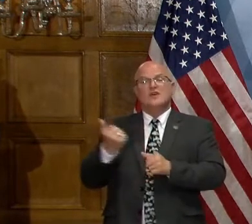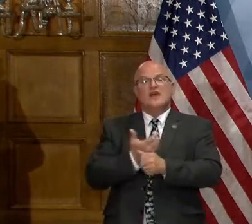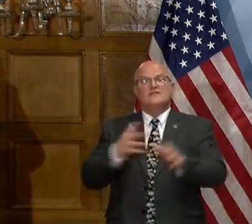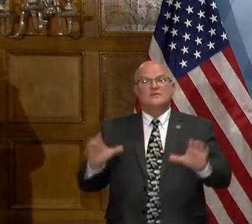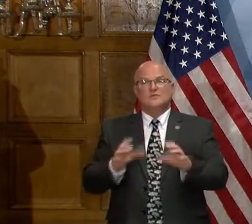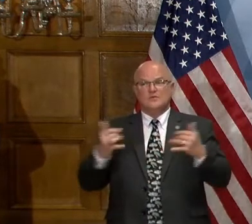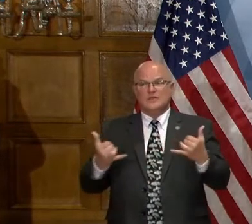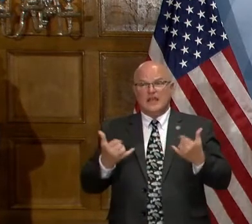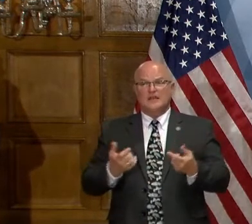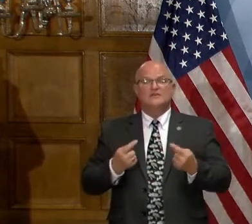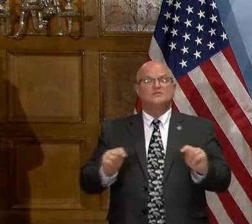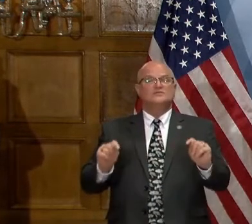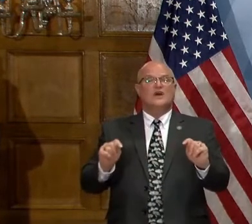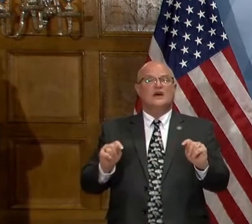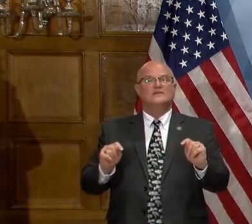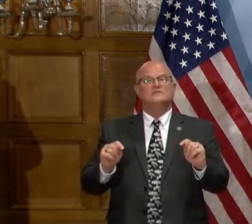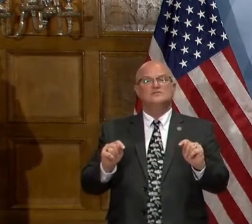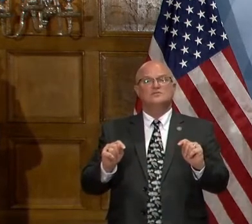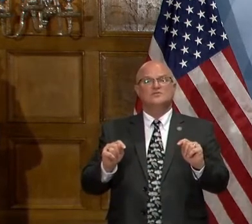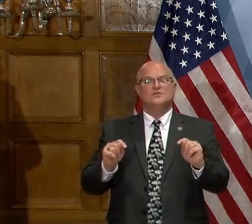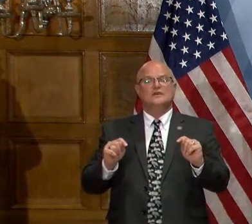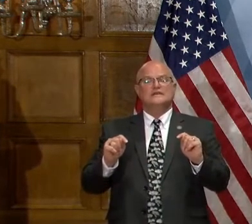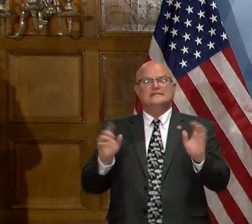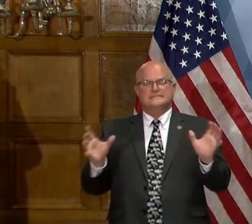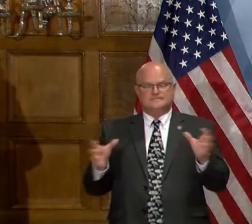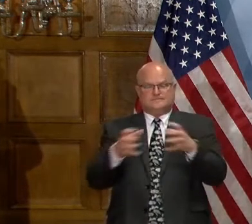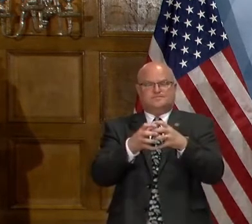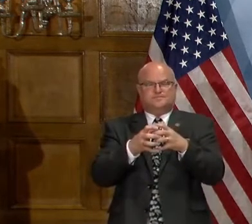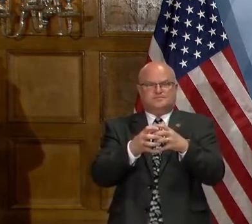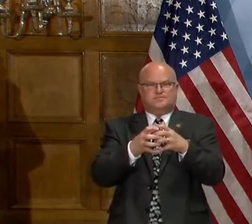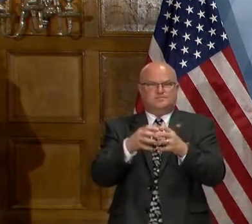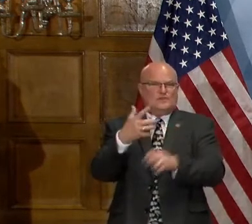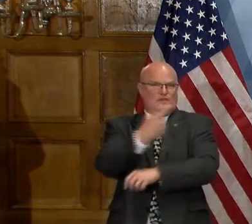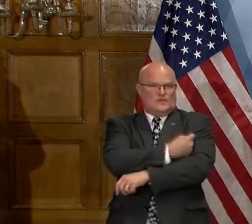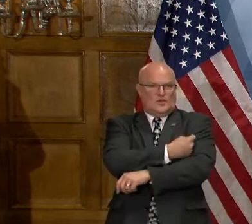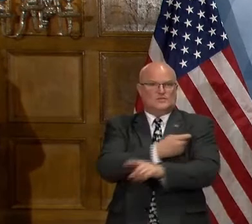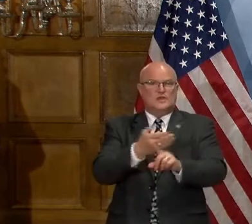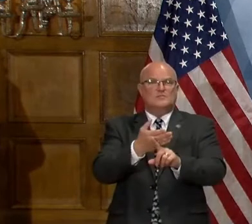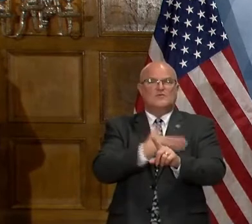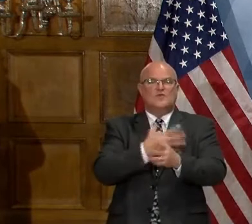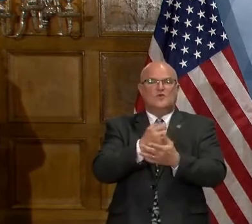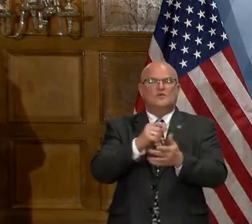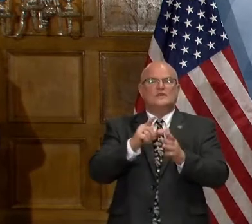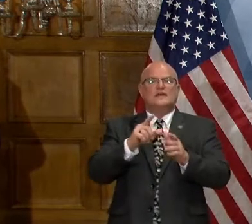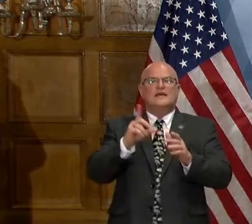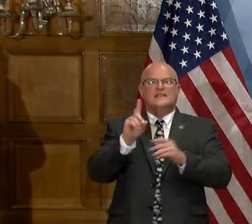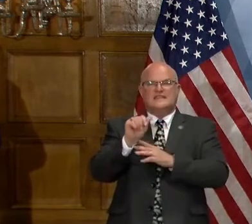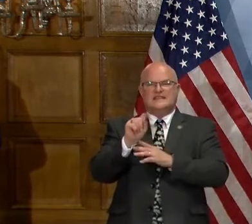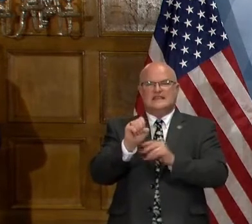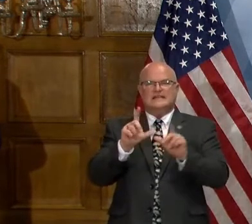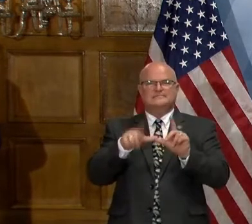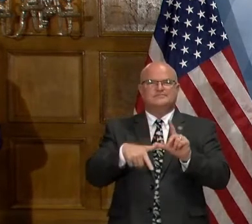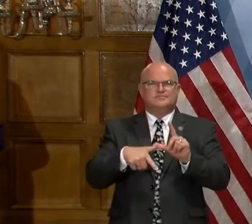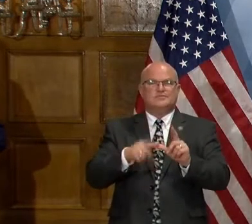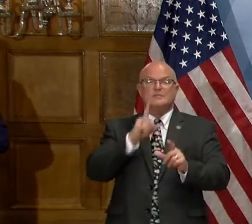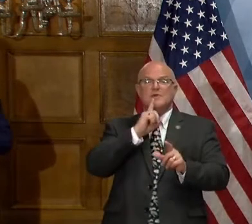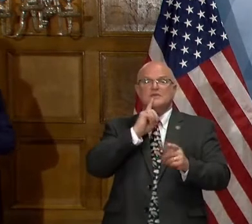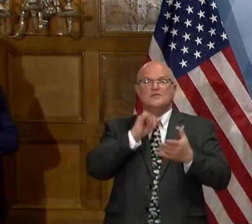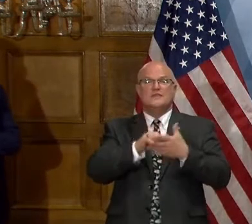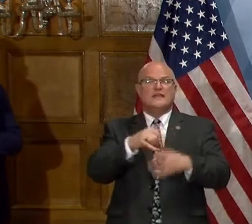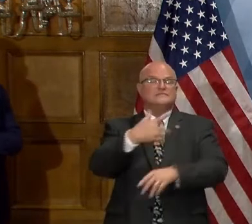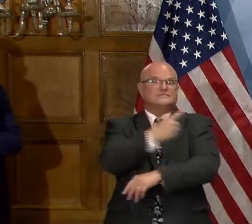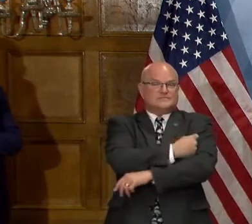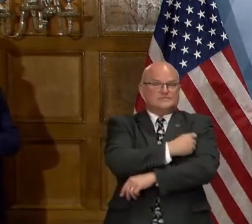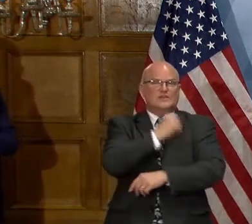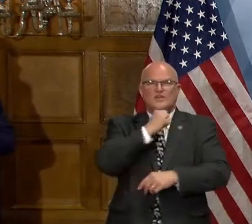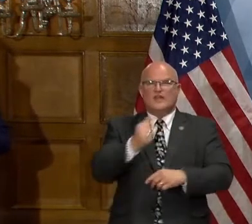we're doing now is trying to, triage the doses before an expiration date to make sure that they make it into so that we don't